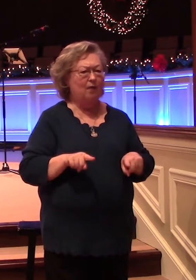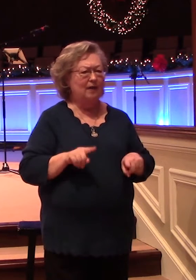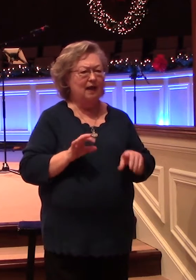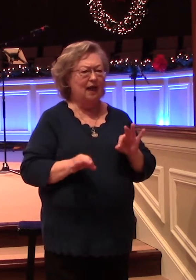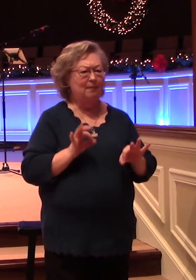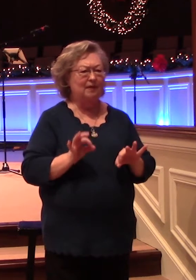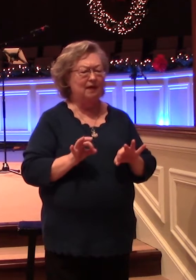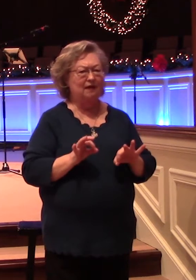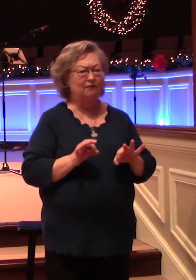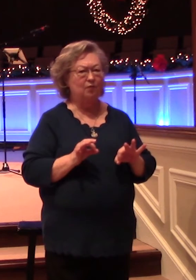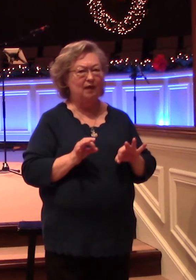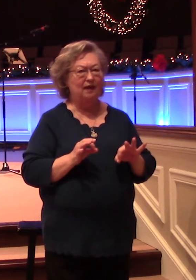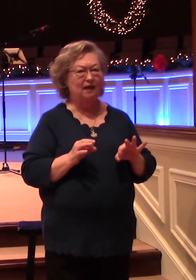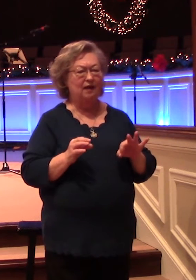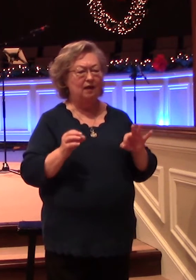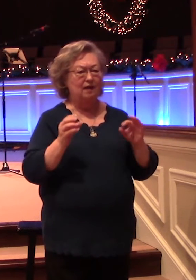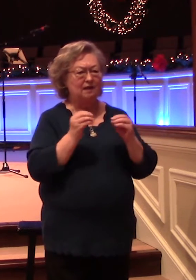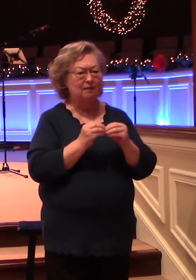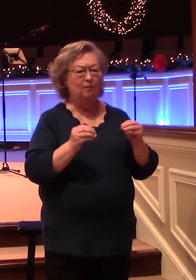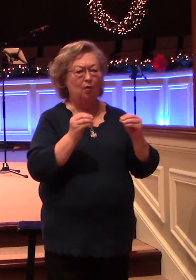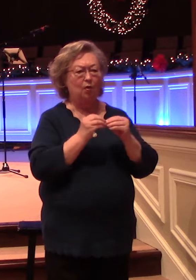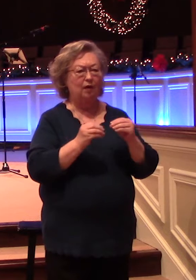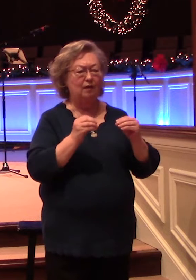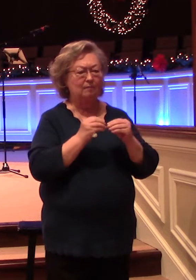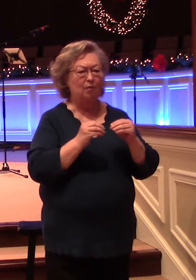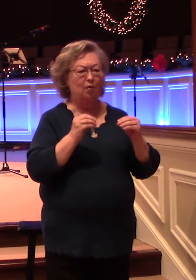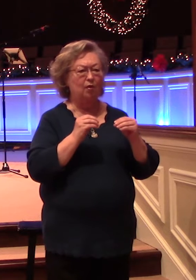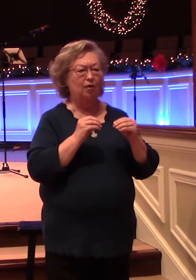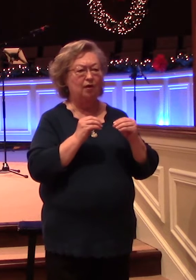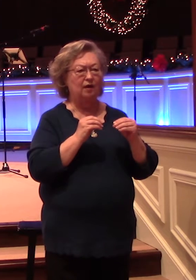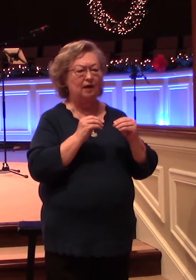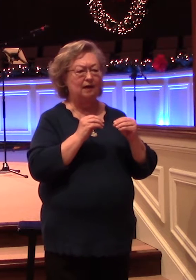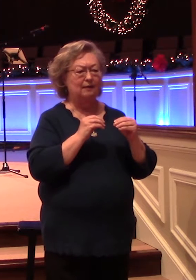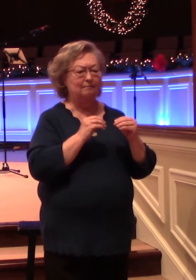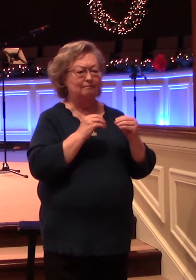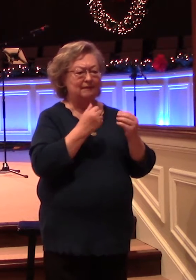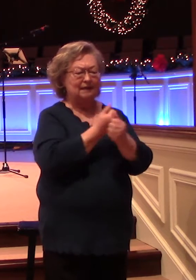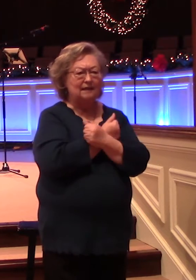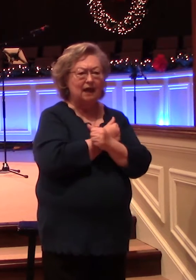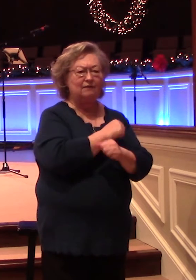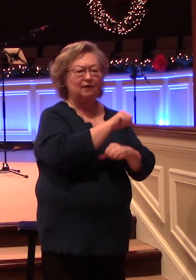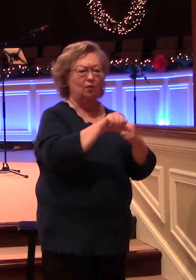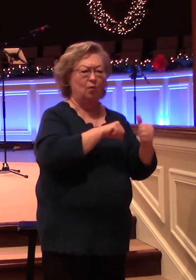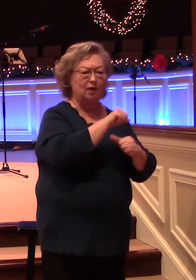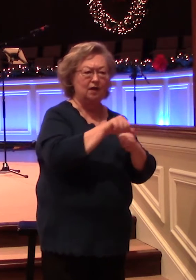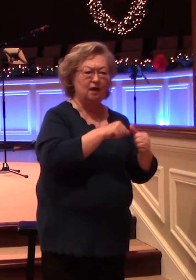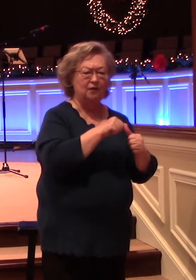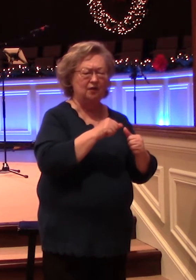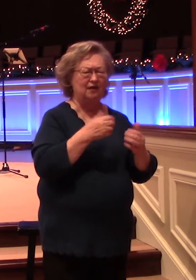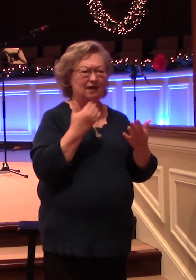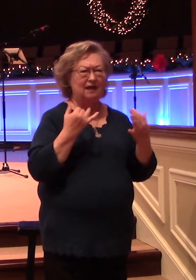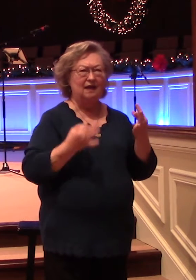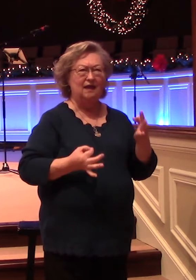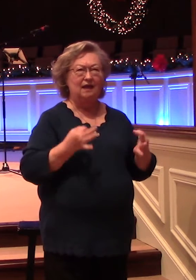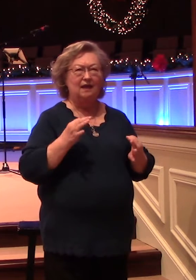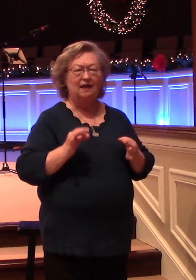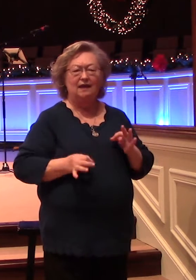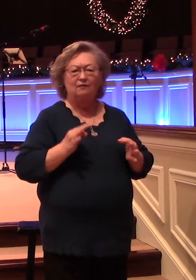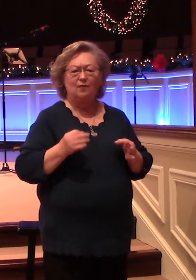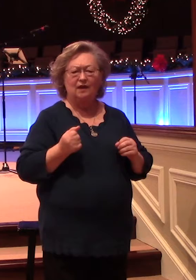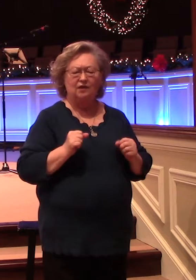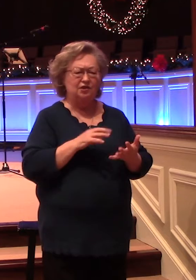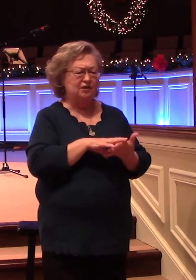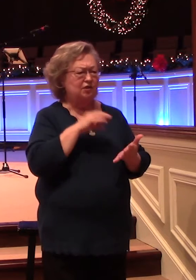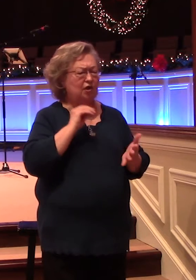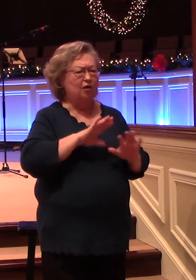radically love one another, to learn how to do it specifically, to learn how to do it especially when it's difficult? Well, this